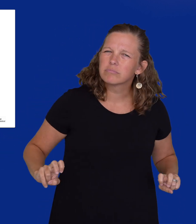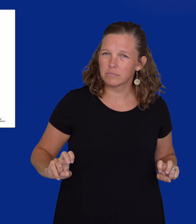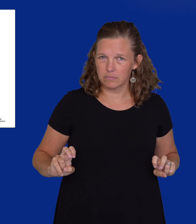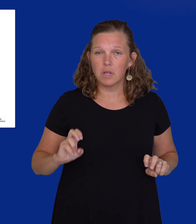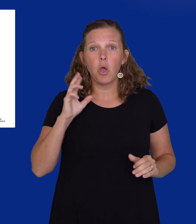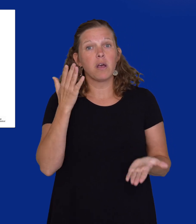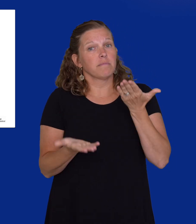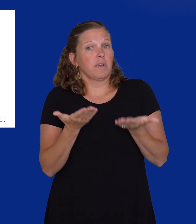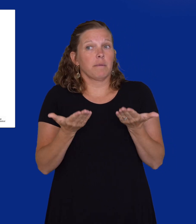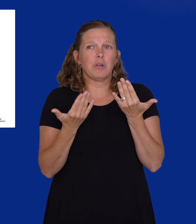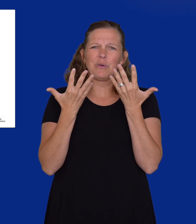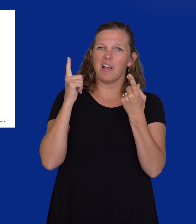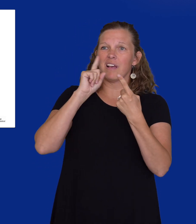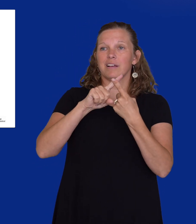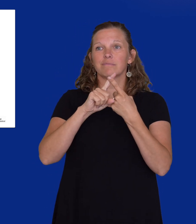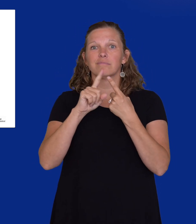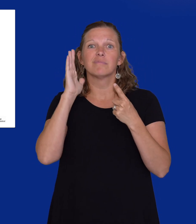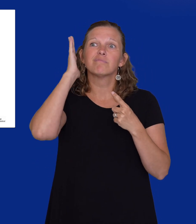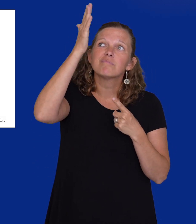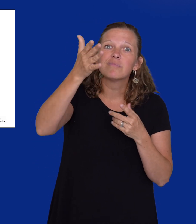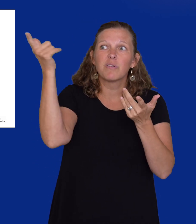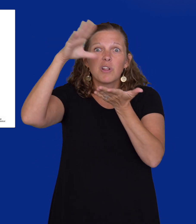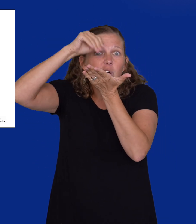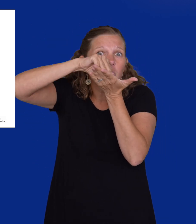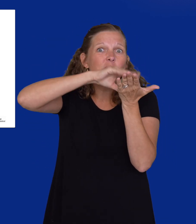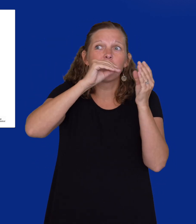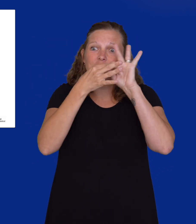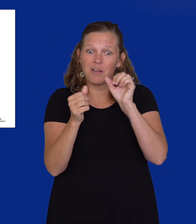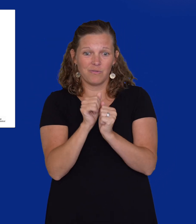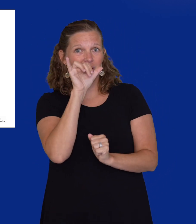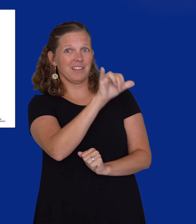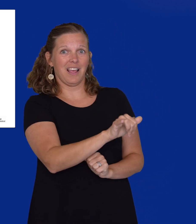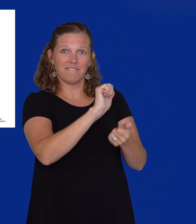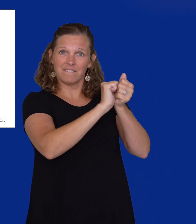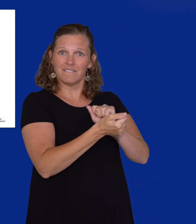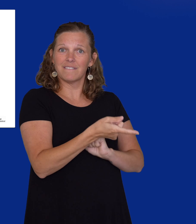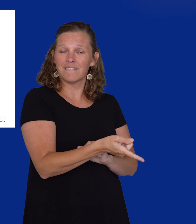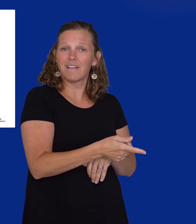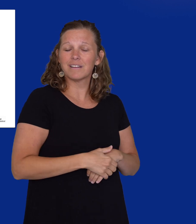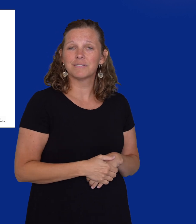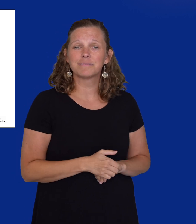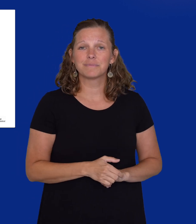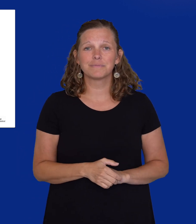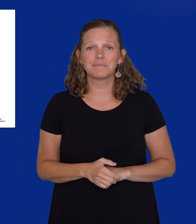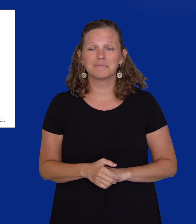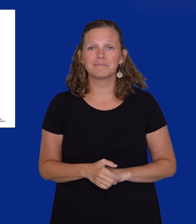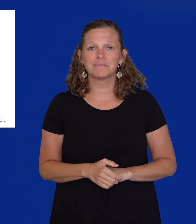evaluations, or they might wait until we've learned more information about the change.